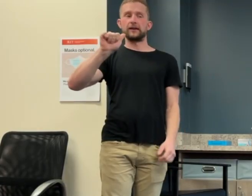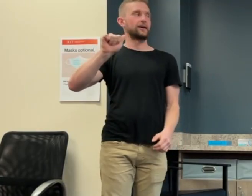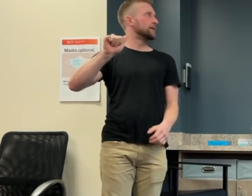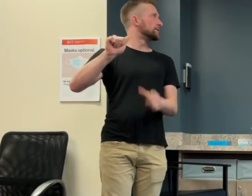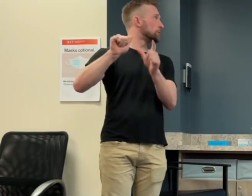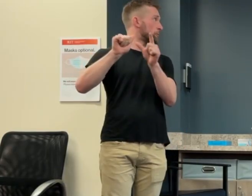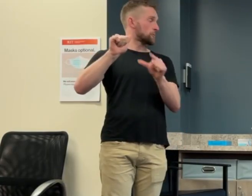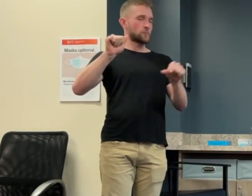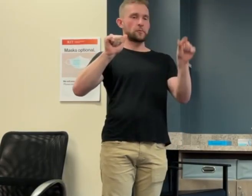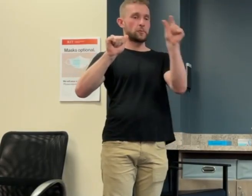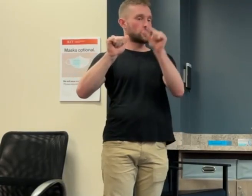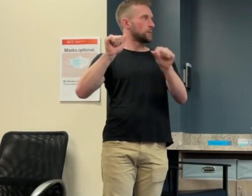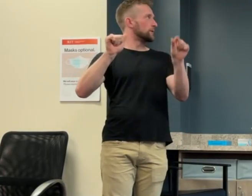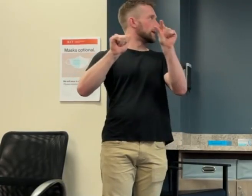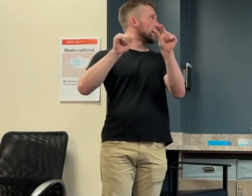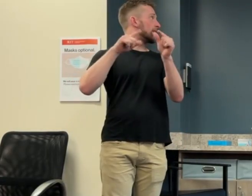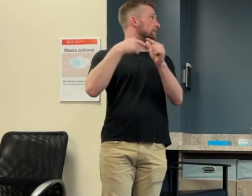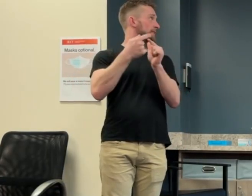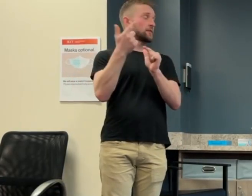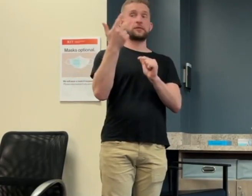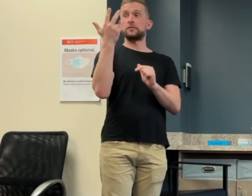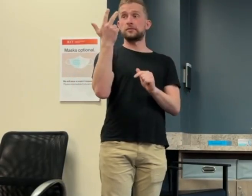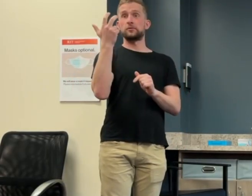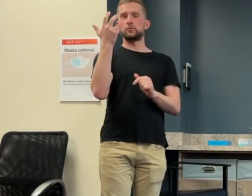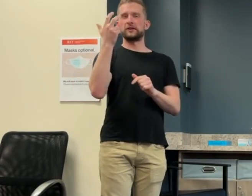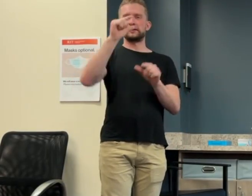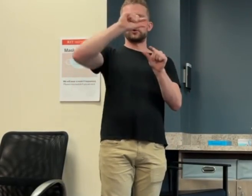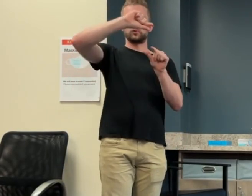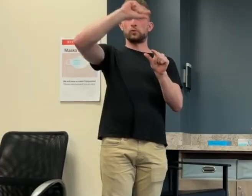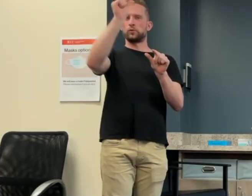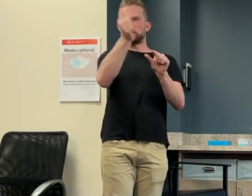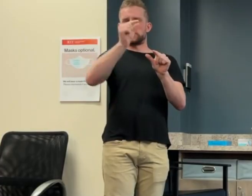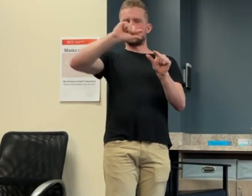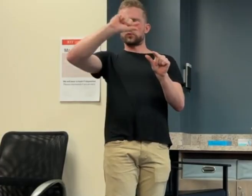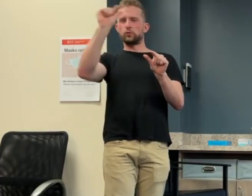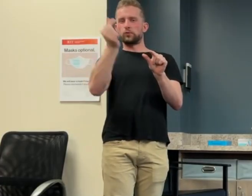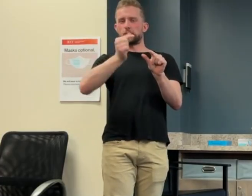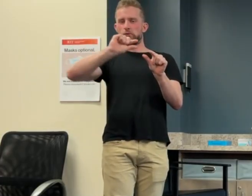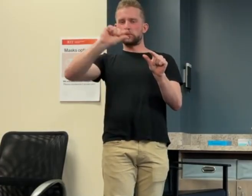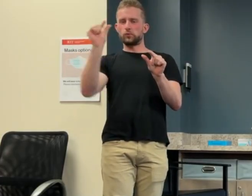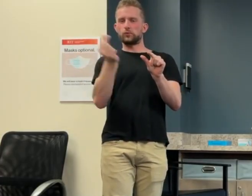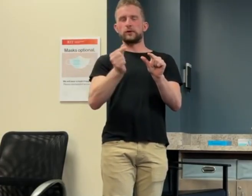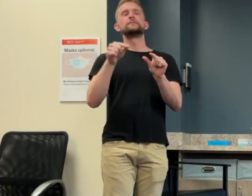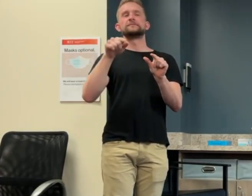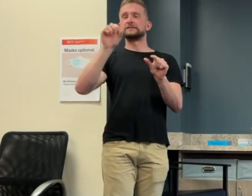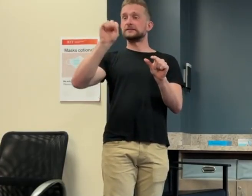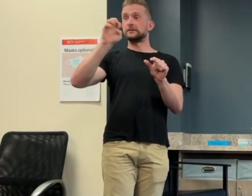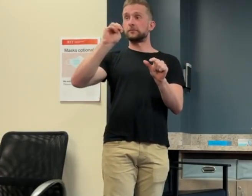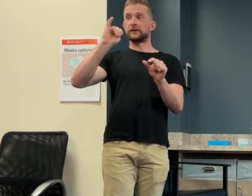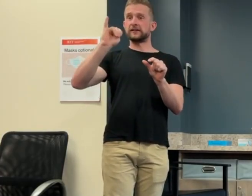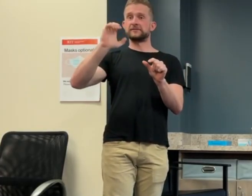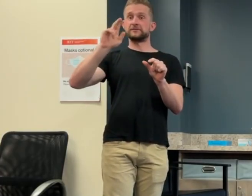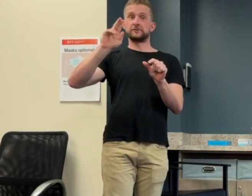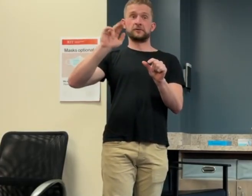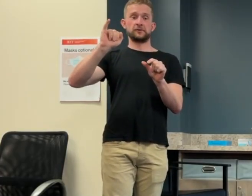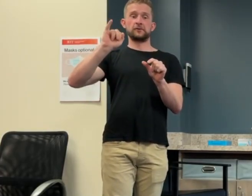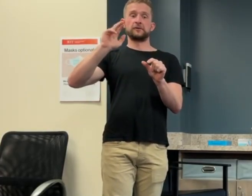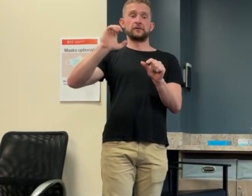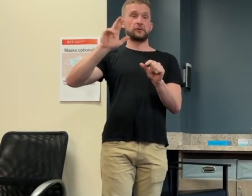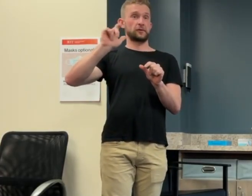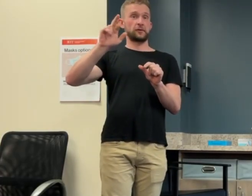see these 3 little circles here. Those are the semicircular canals. This is your inner